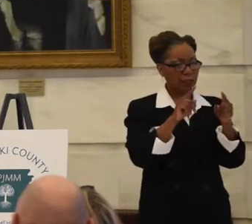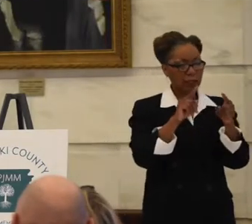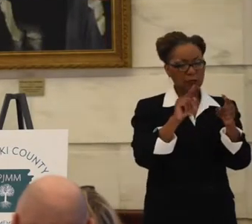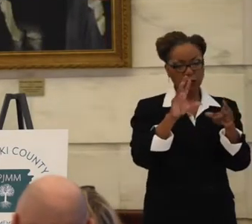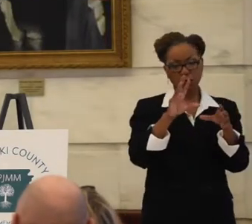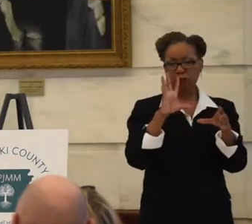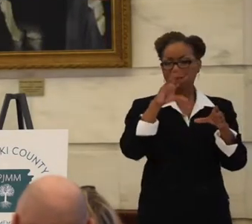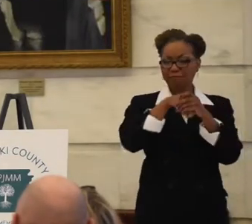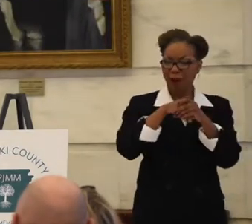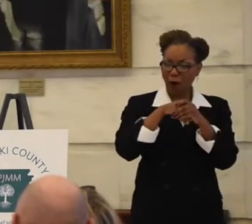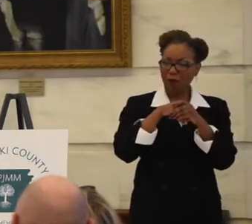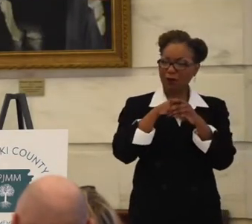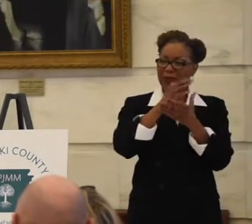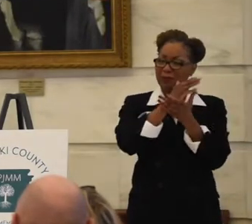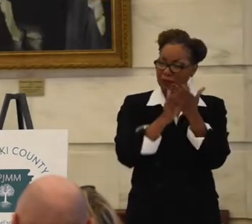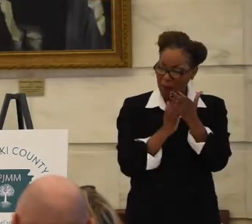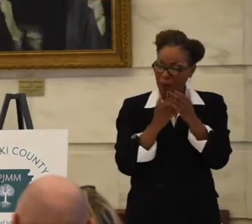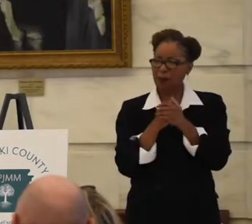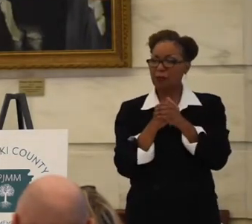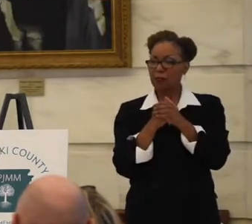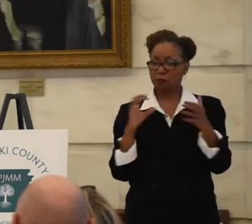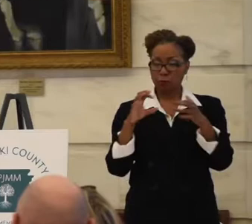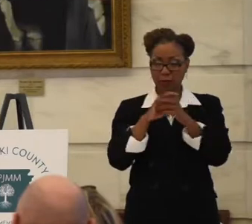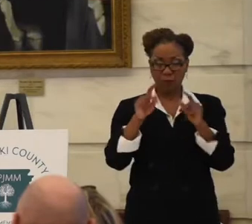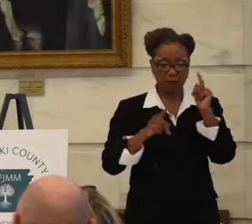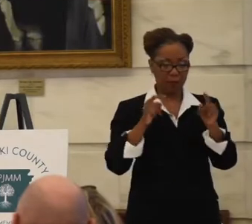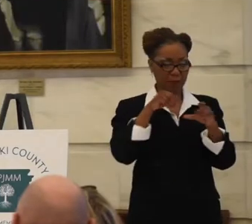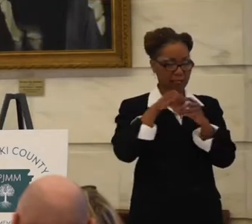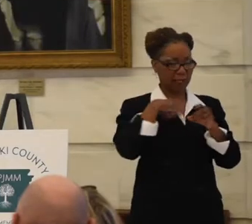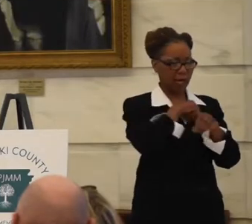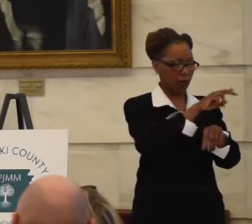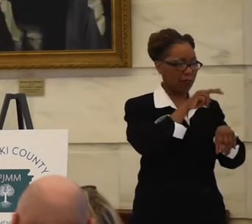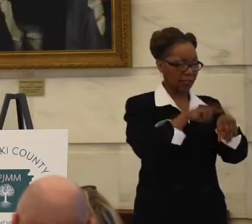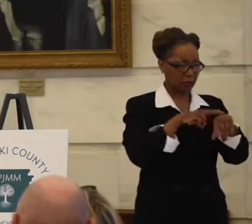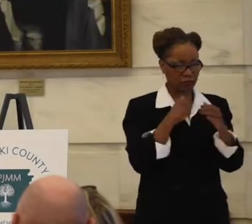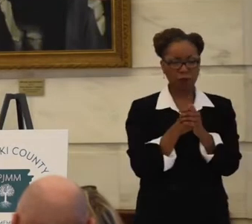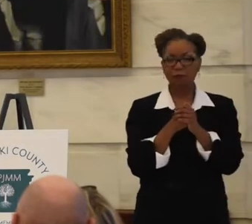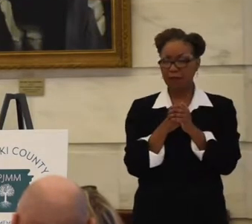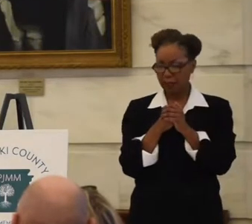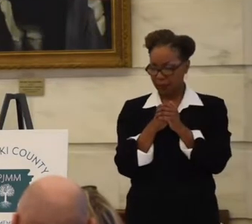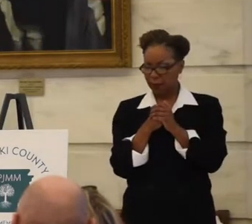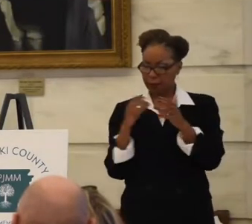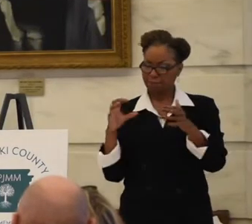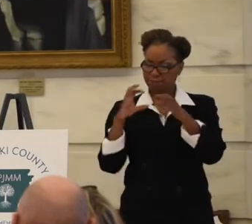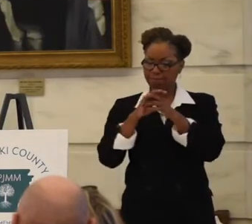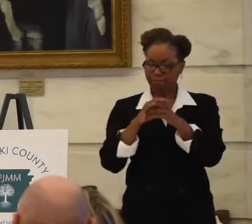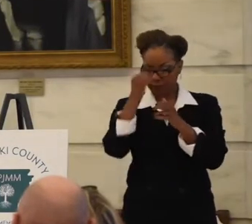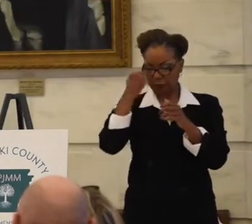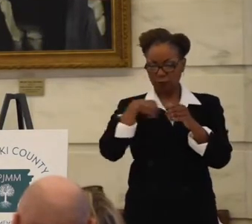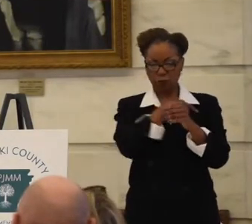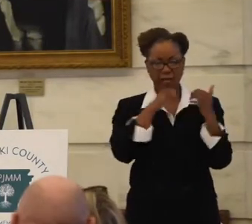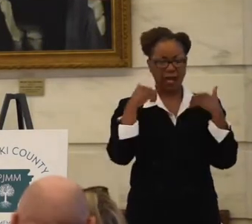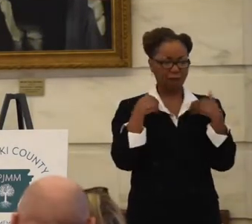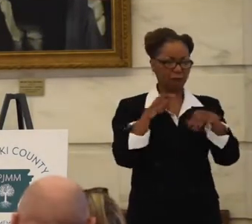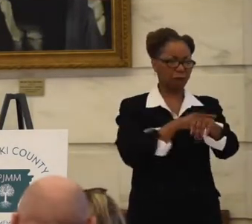role in reconciling the people of our nation to come closer to the ideals we have claimed for so long. Thank you.